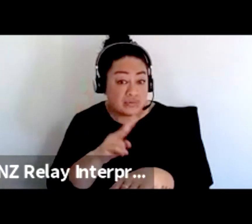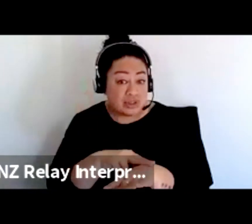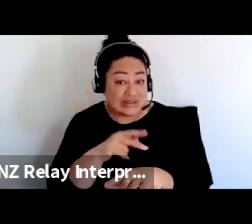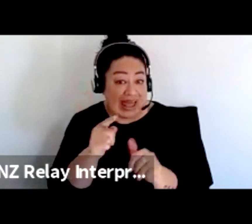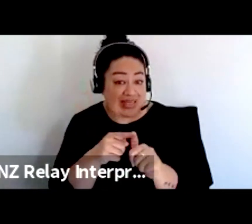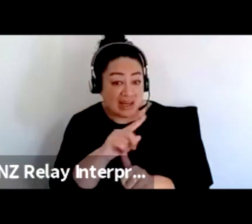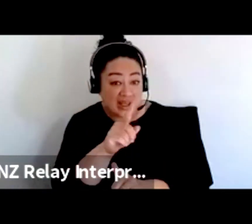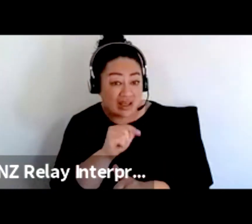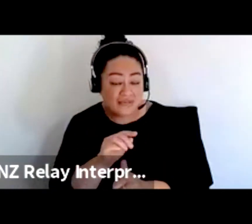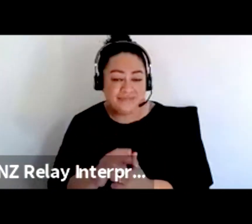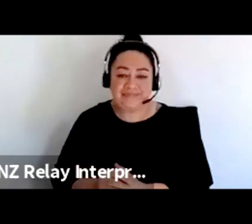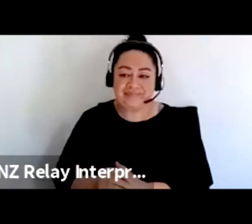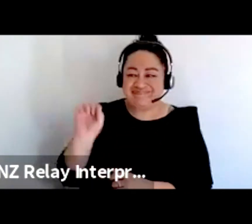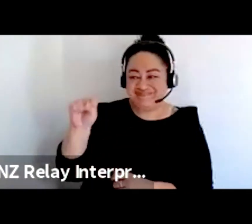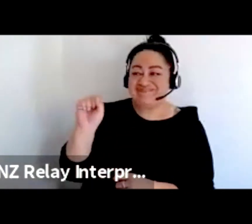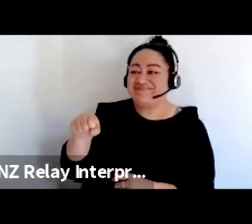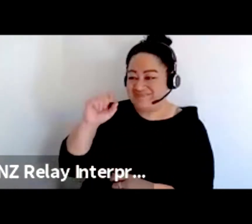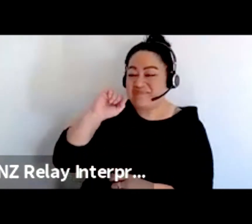Yeah, it'll be tricky.